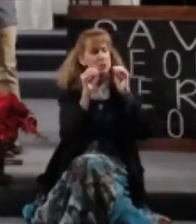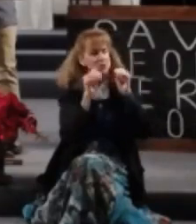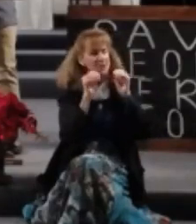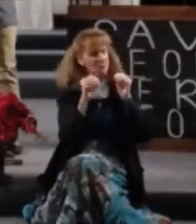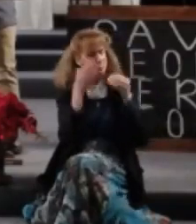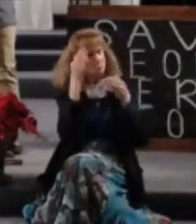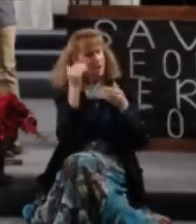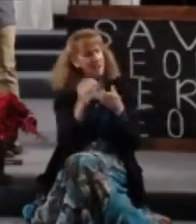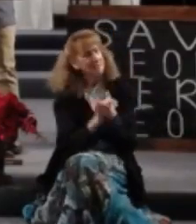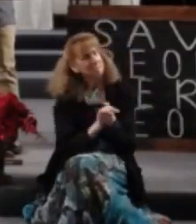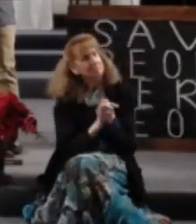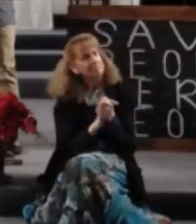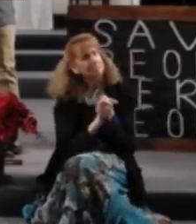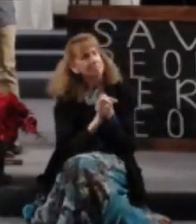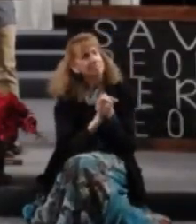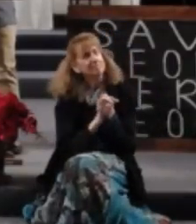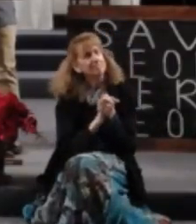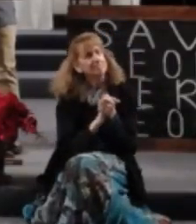Well,